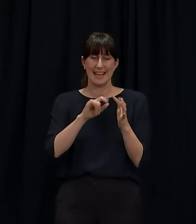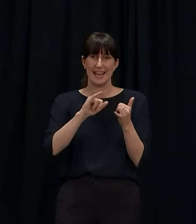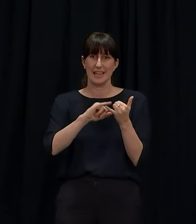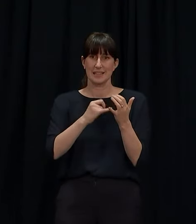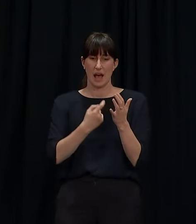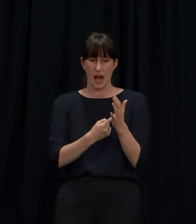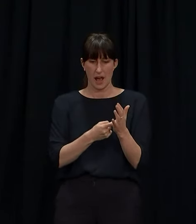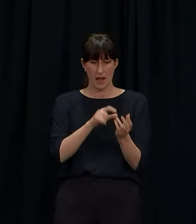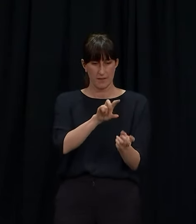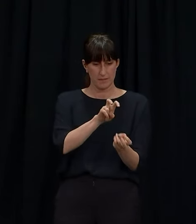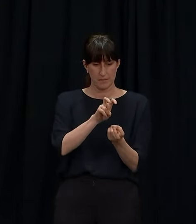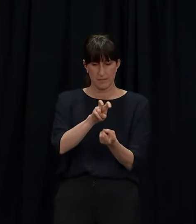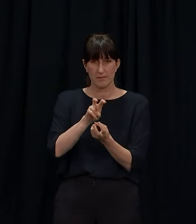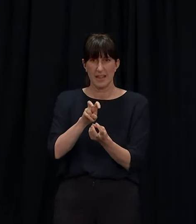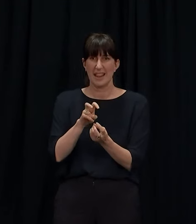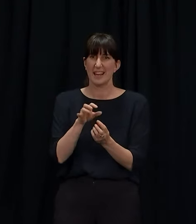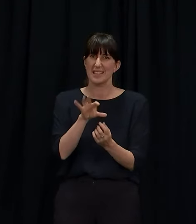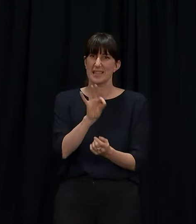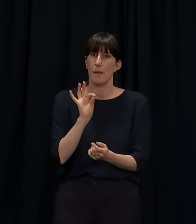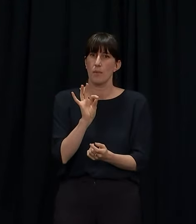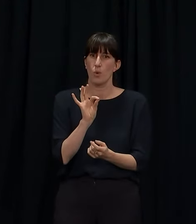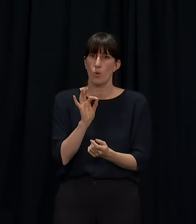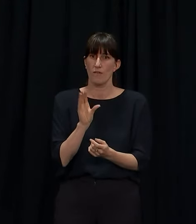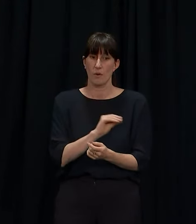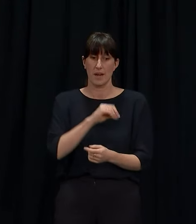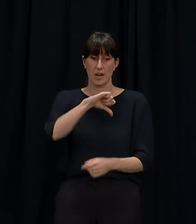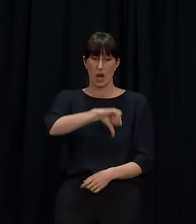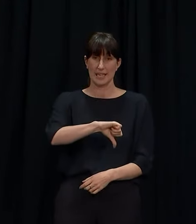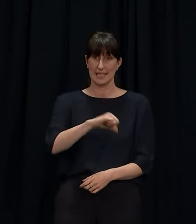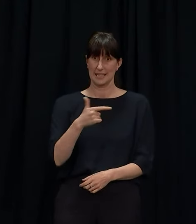from 97 locations